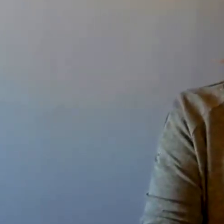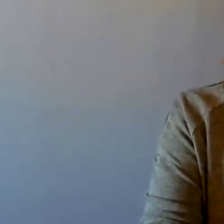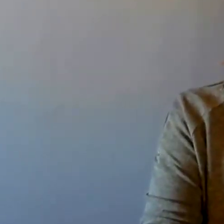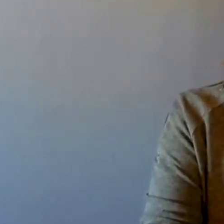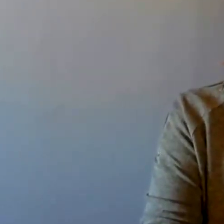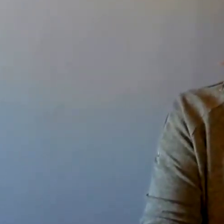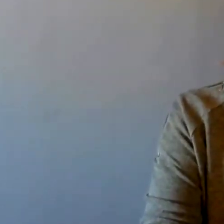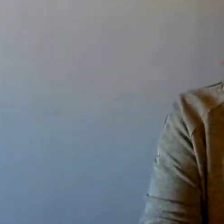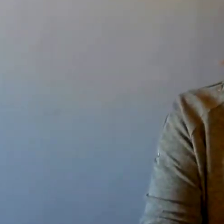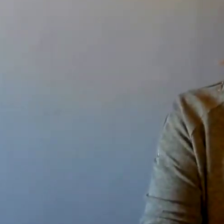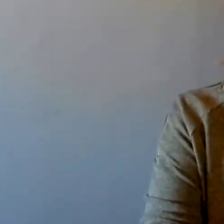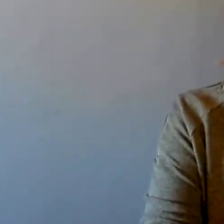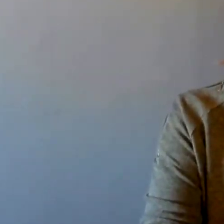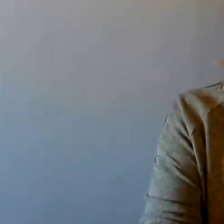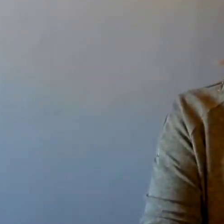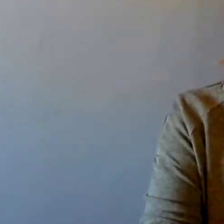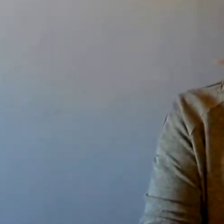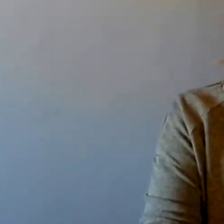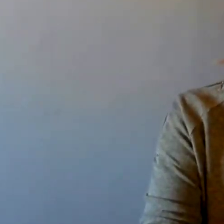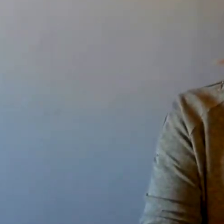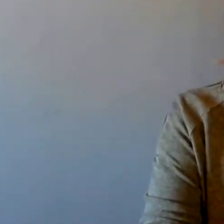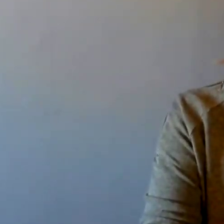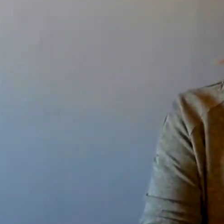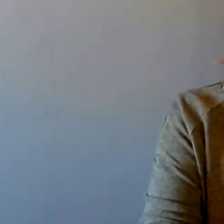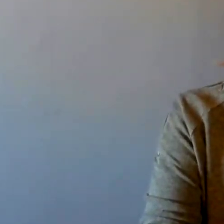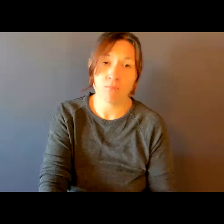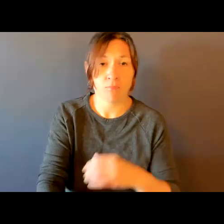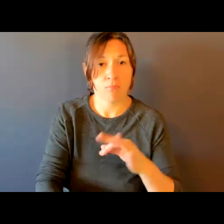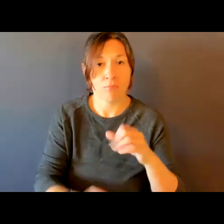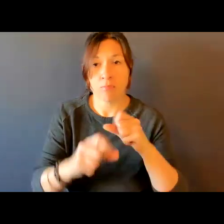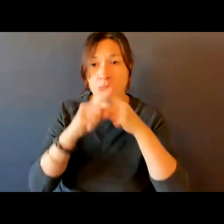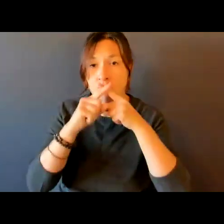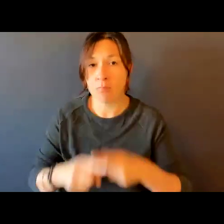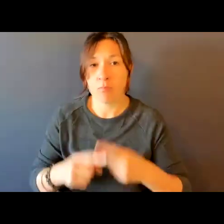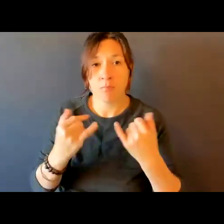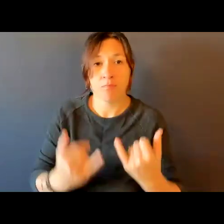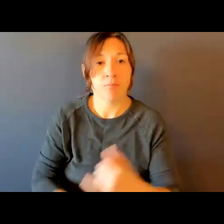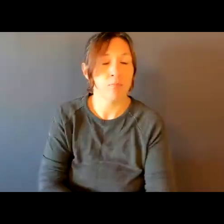Please unmute yourself and start the video.